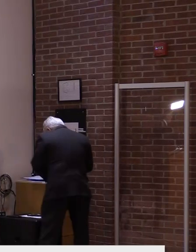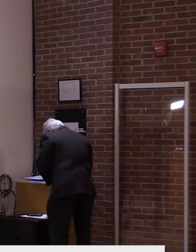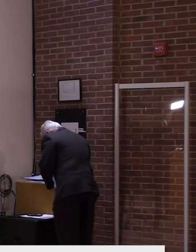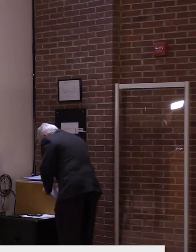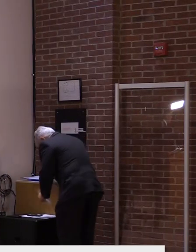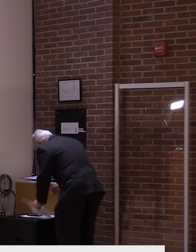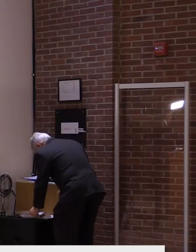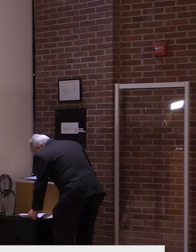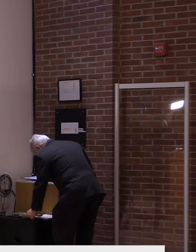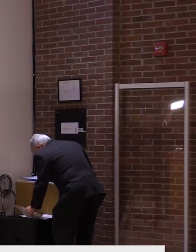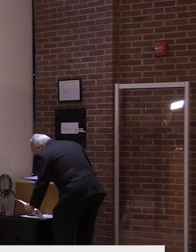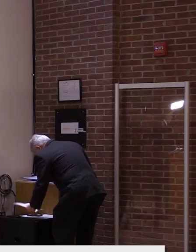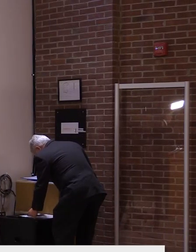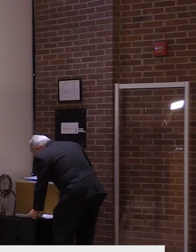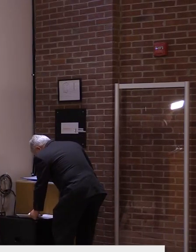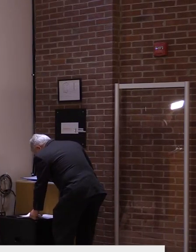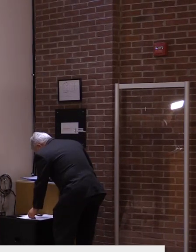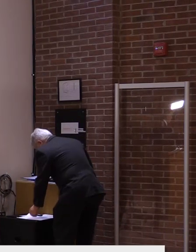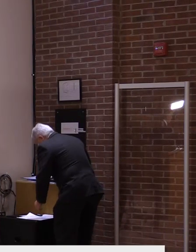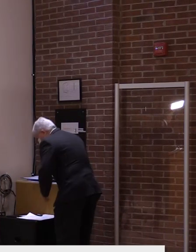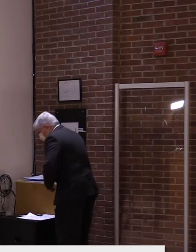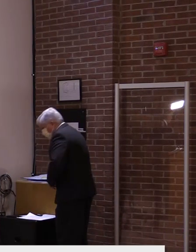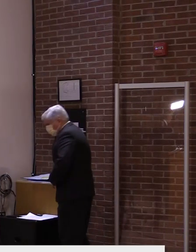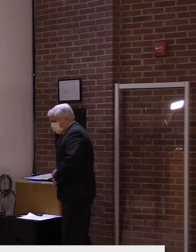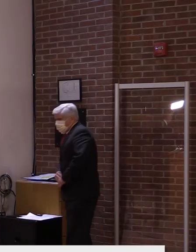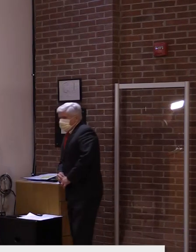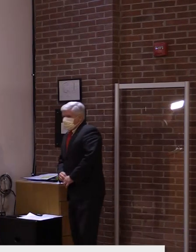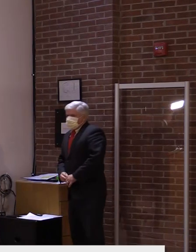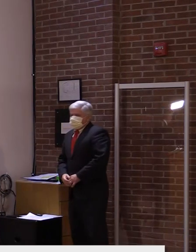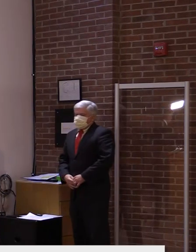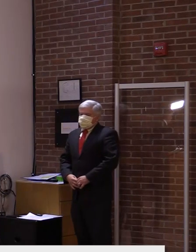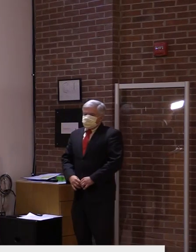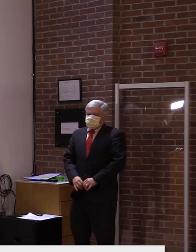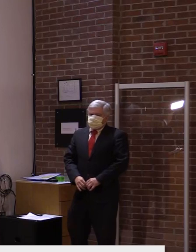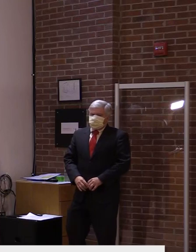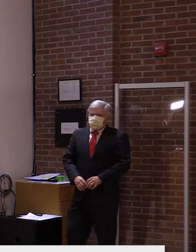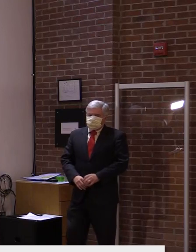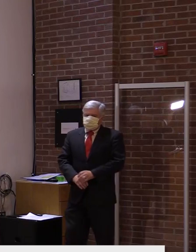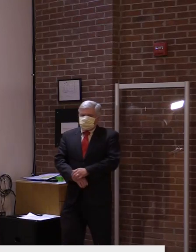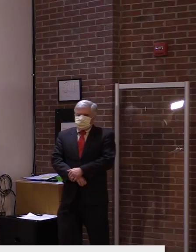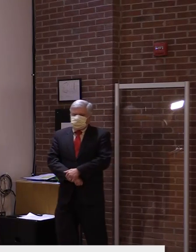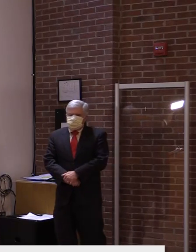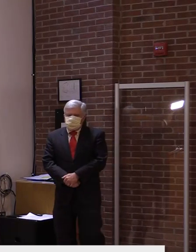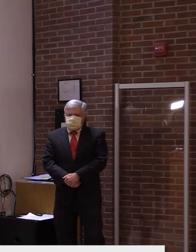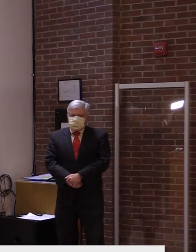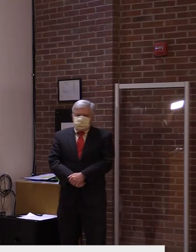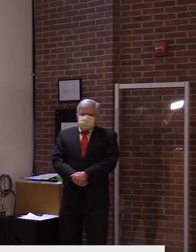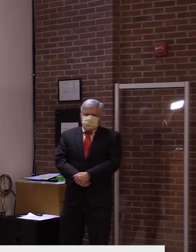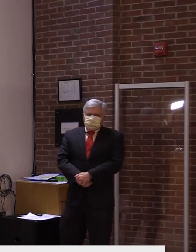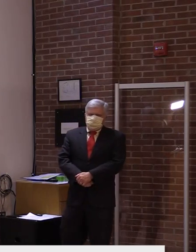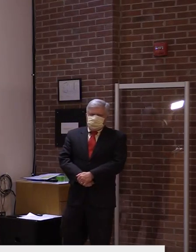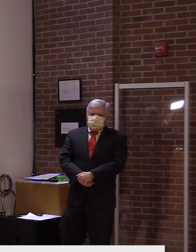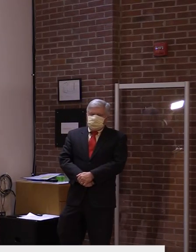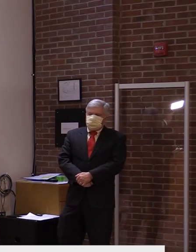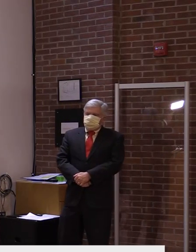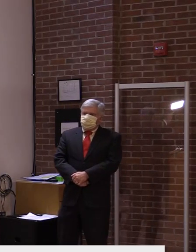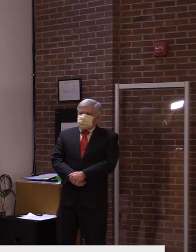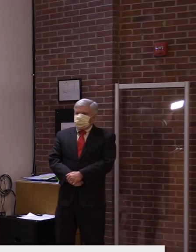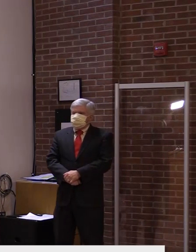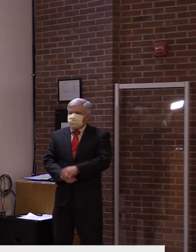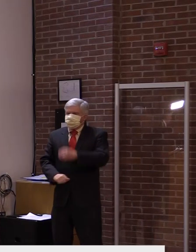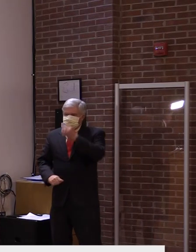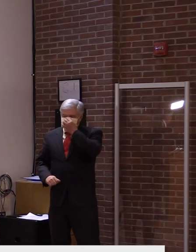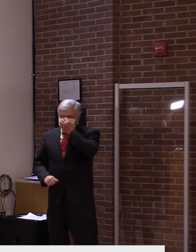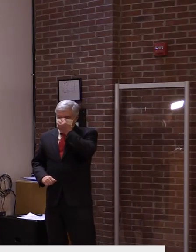Magazine. Hi, Governor. I just bought an antigen test, and it's the first COVID-related thing I had to buy, and it wasn't cheap. It was